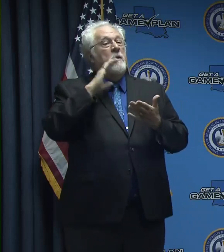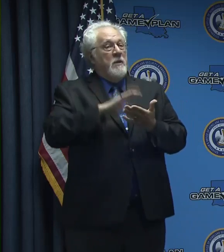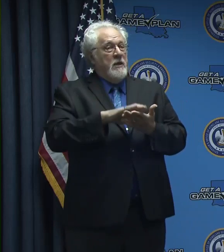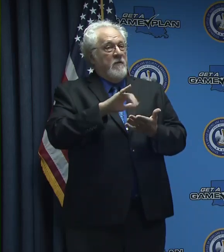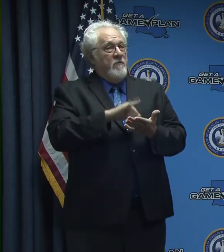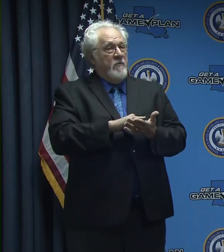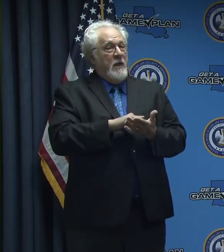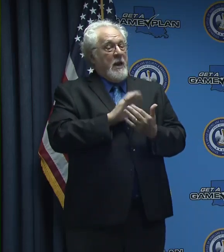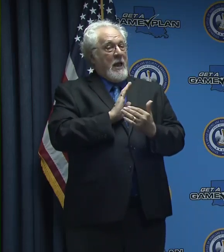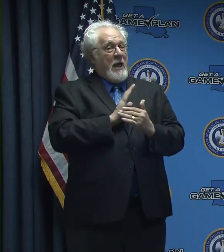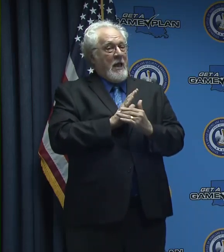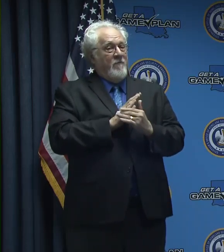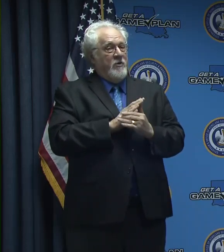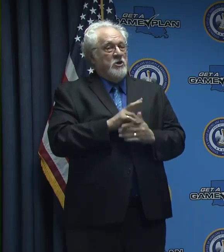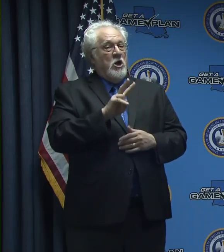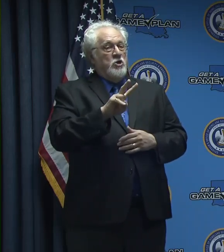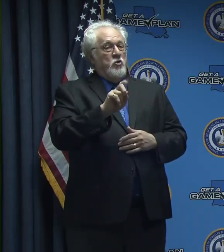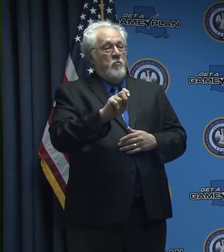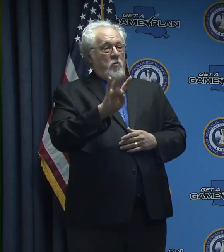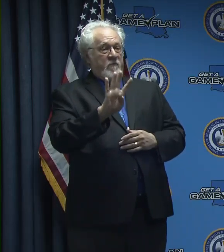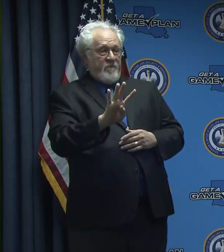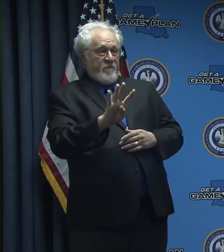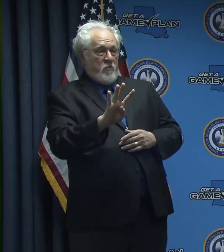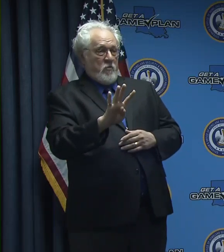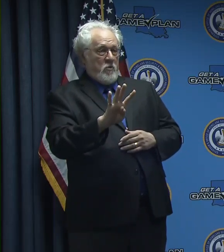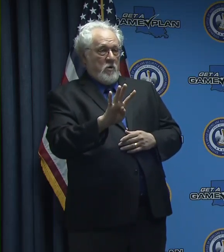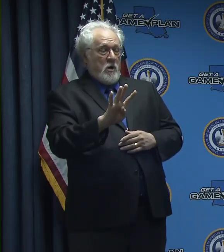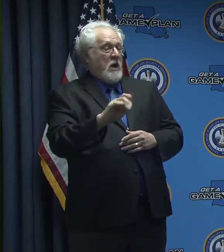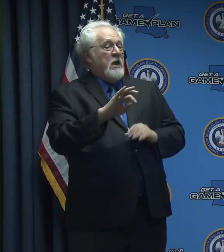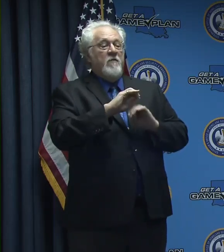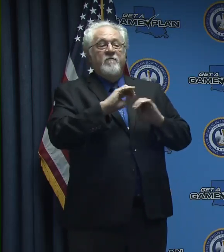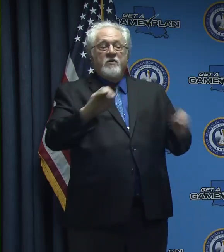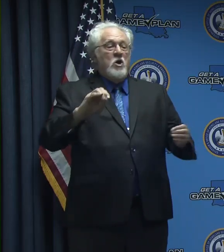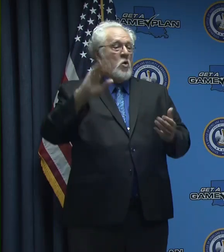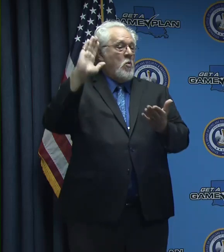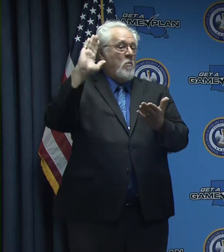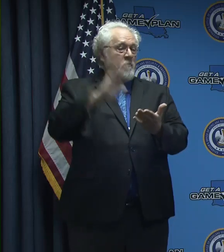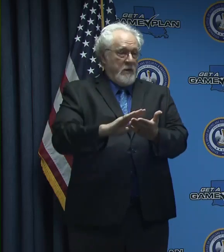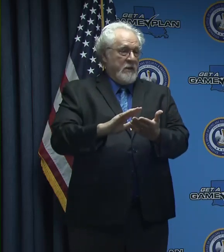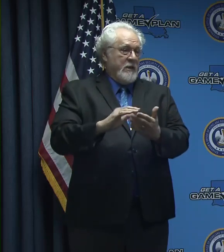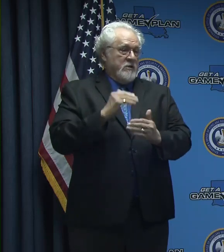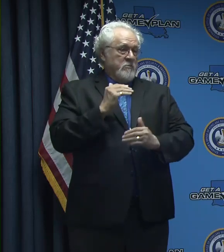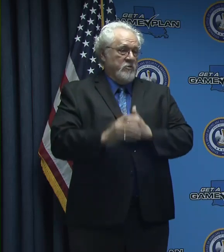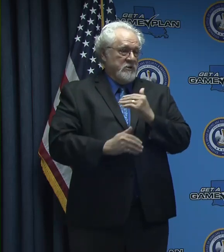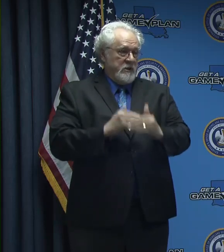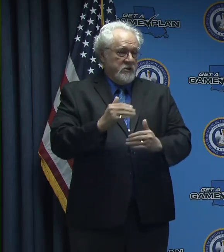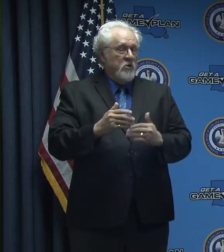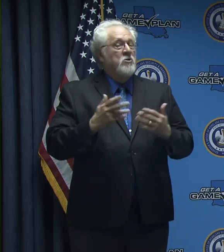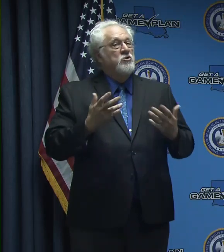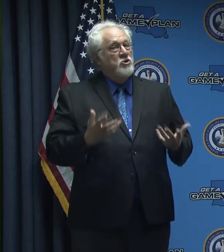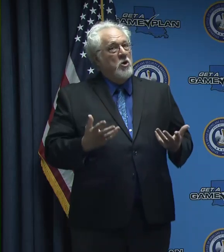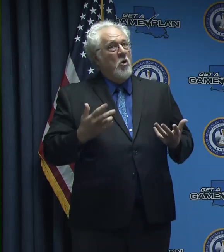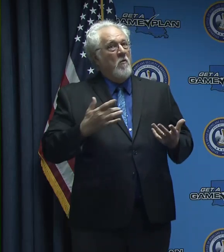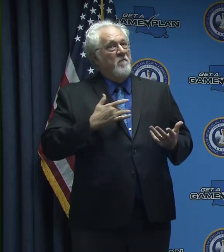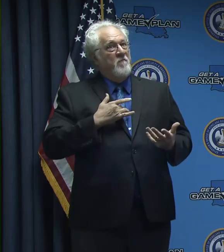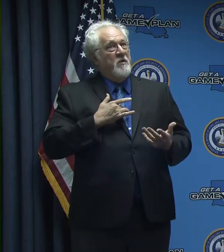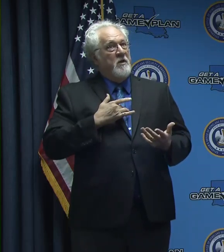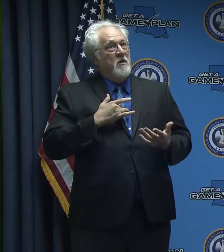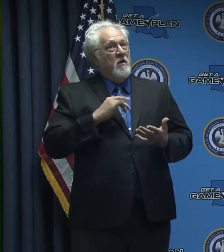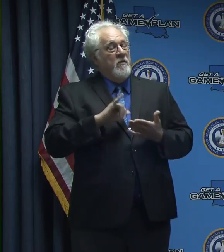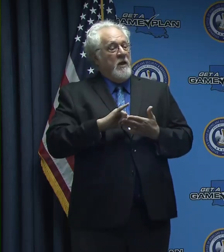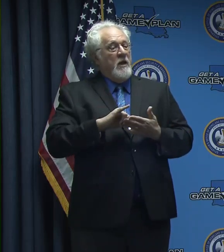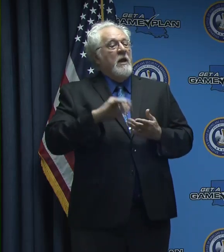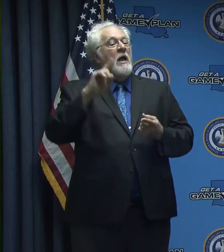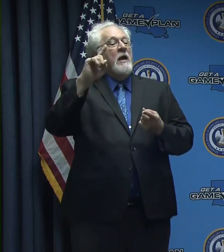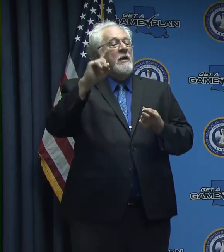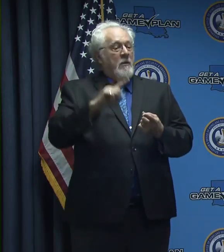that the average is 2.4 if you don't have any mitigation measures into place, and so we think it naturally on its own